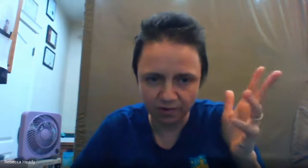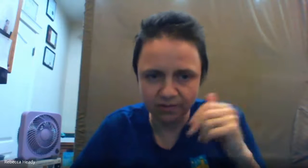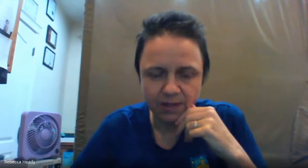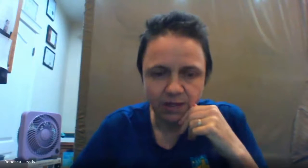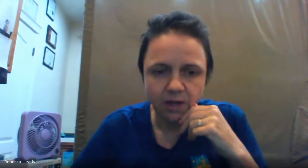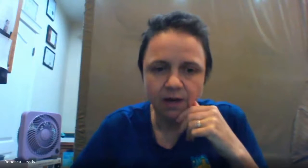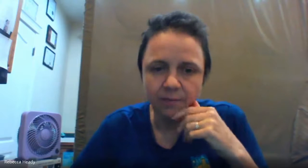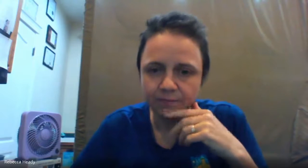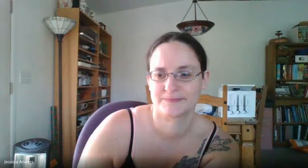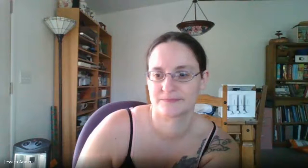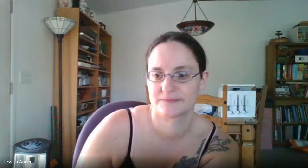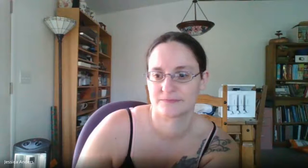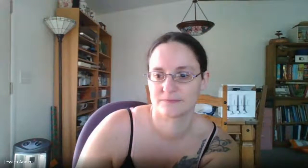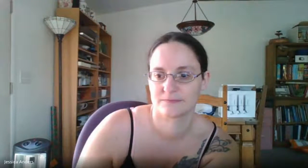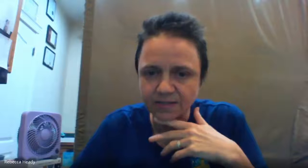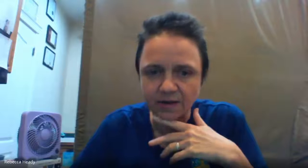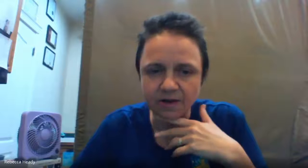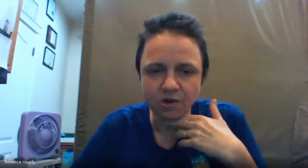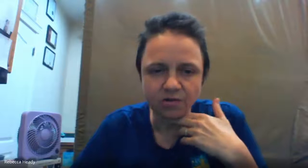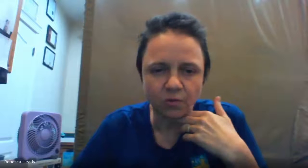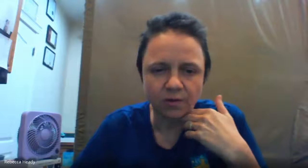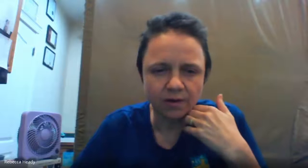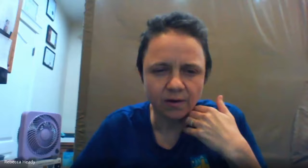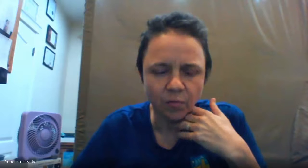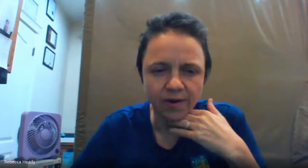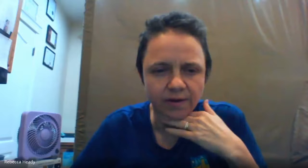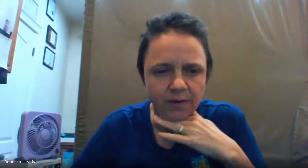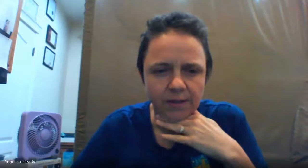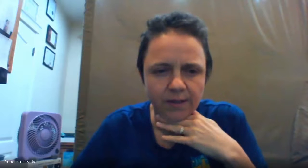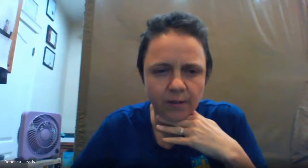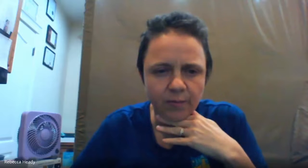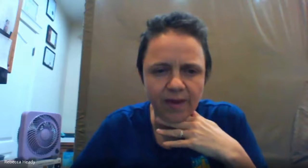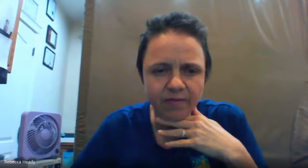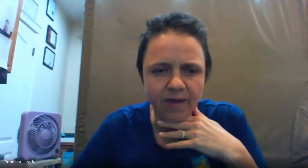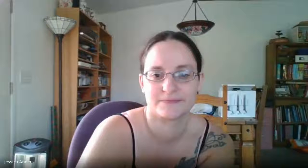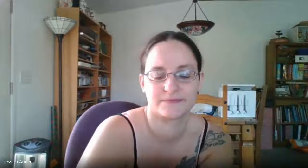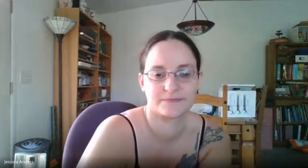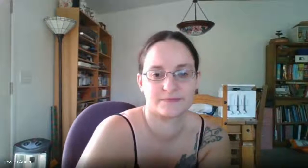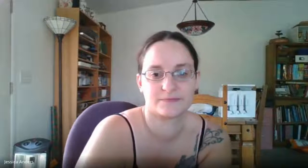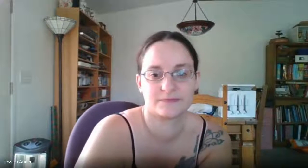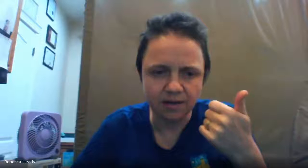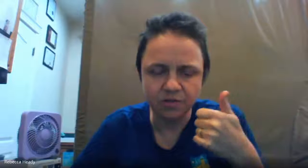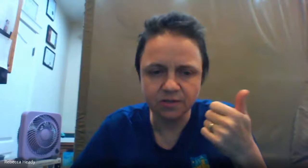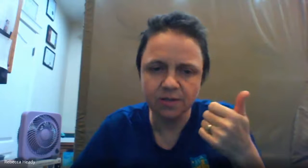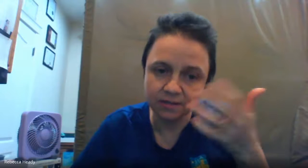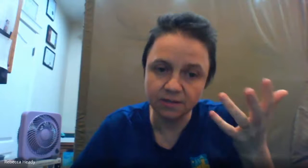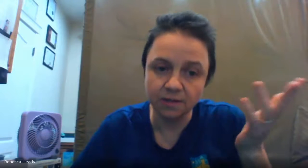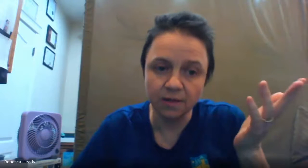of. Yeah. One of them is at a charter school here in Eagle Point, and the other one is he's